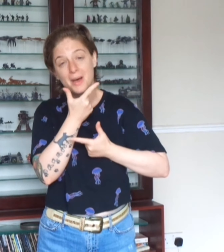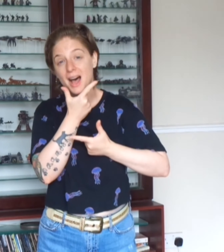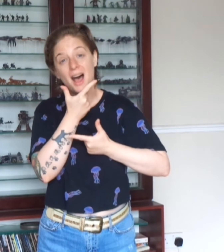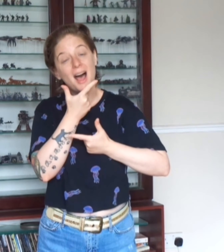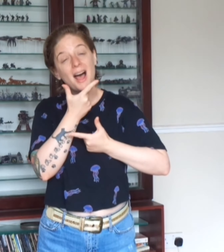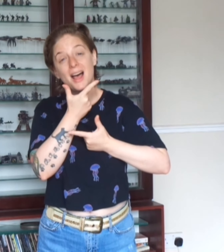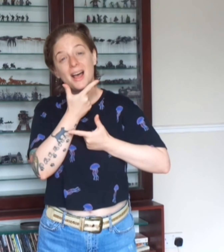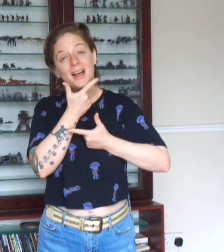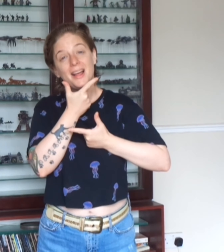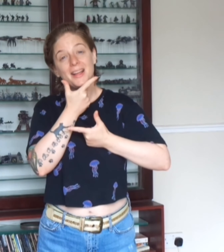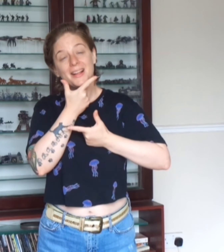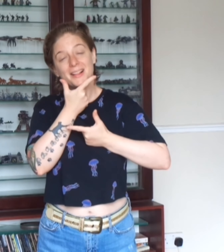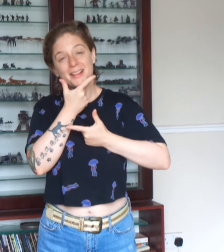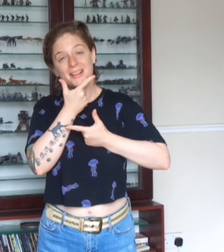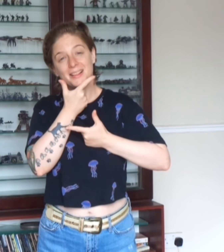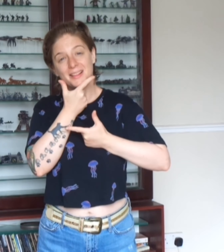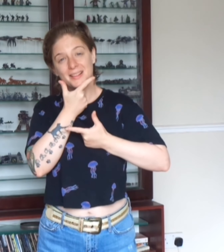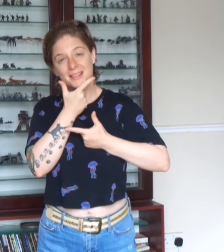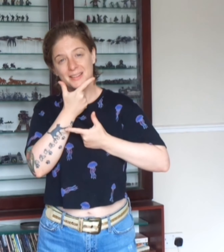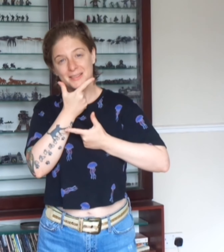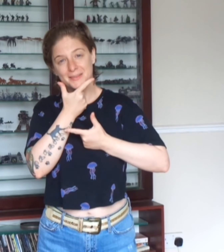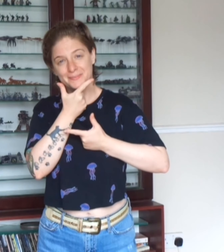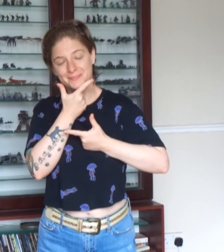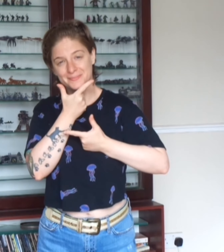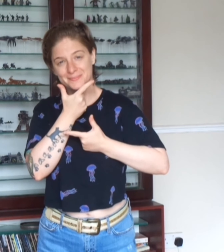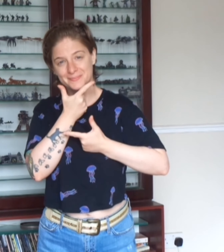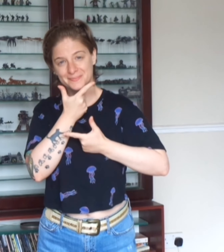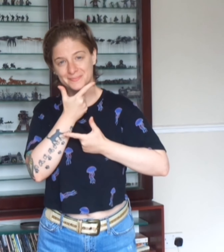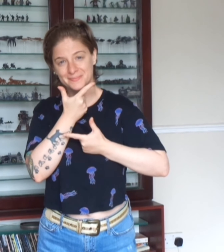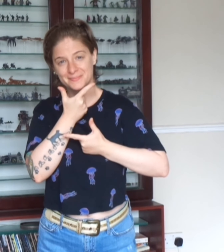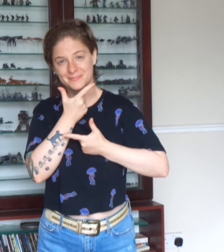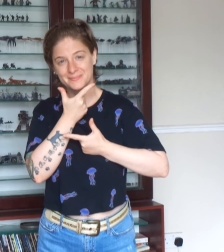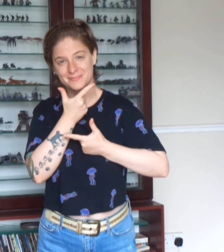I'm going I'm going to If Thank